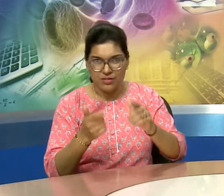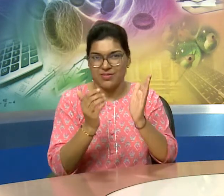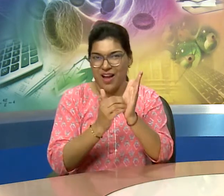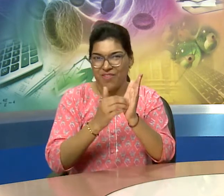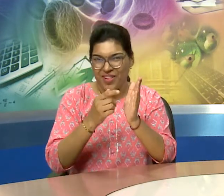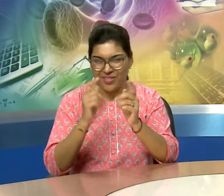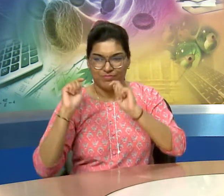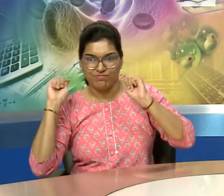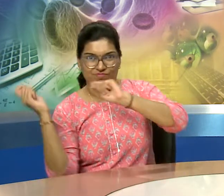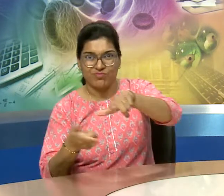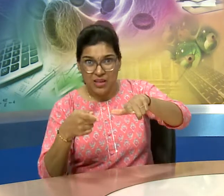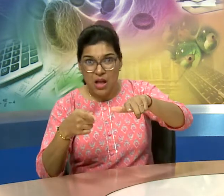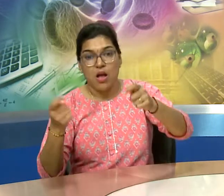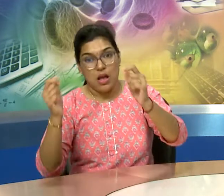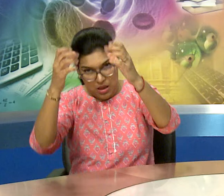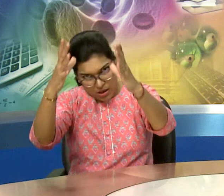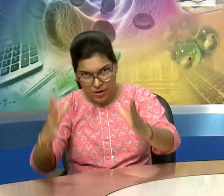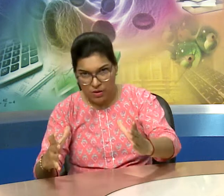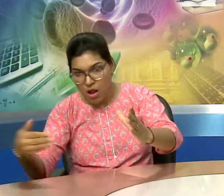which was in the granary,